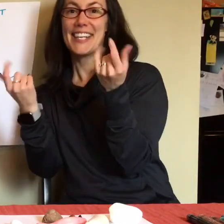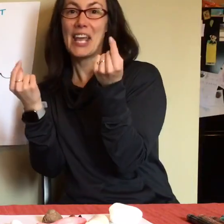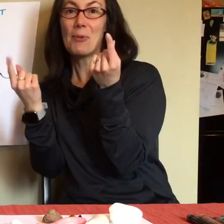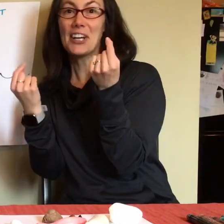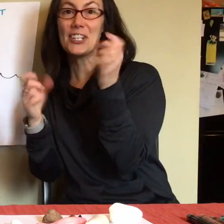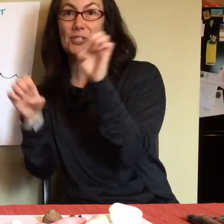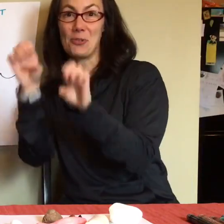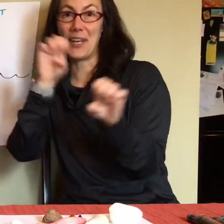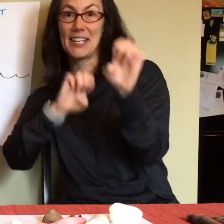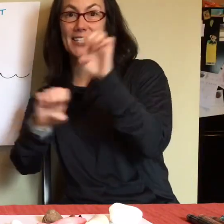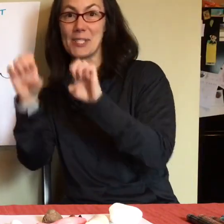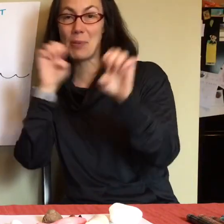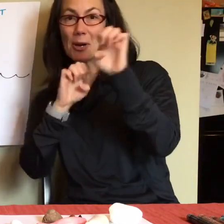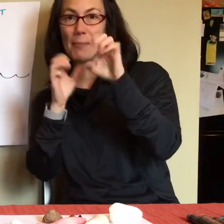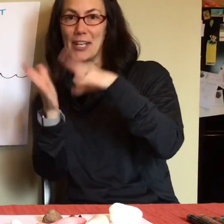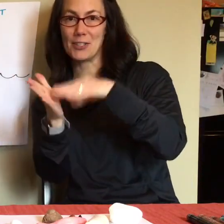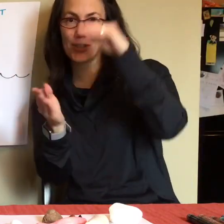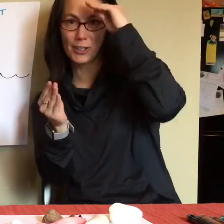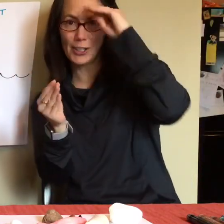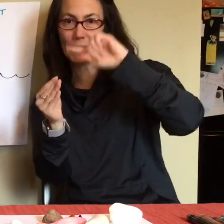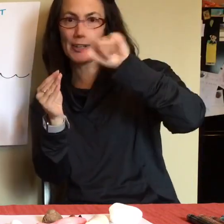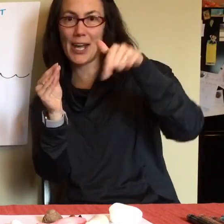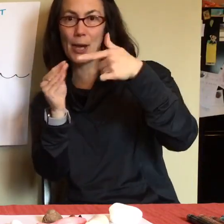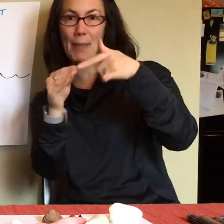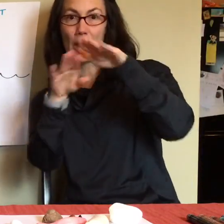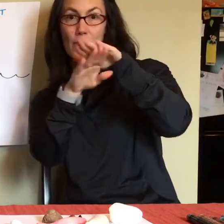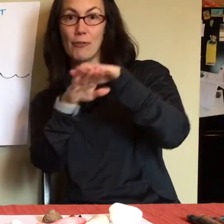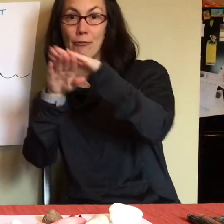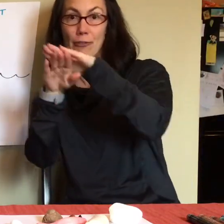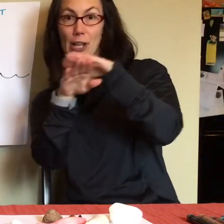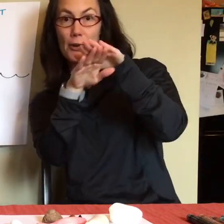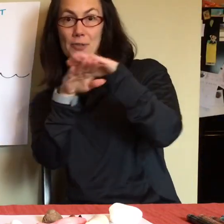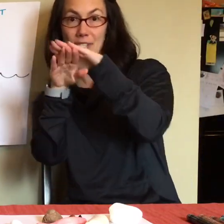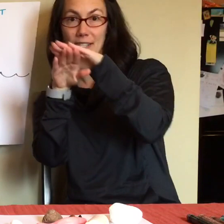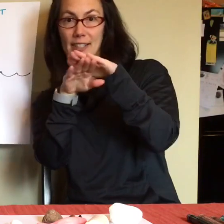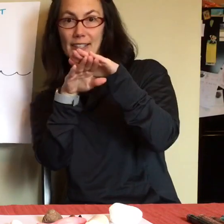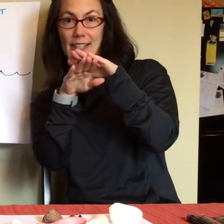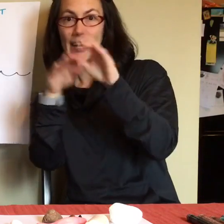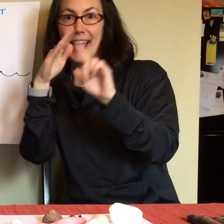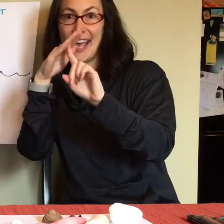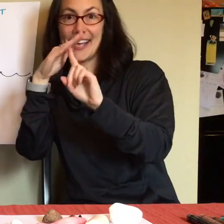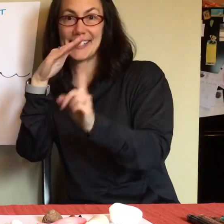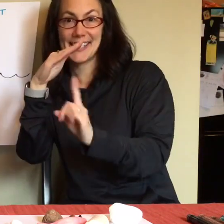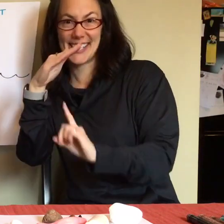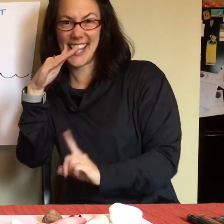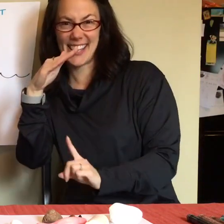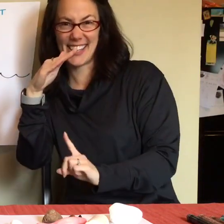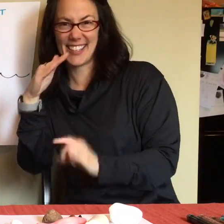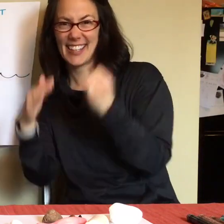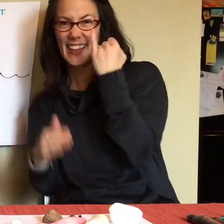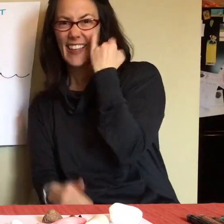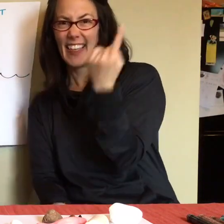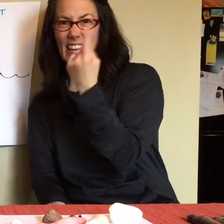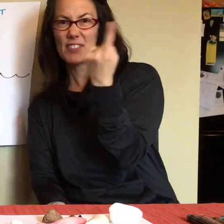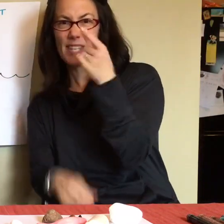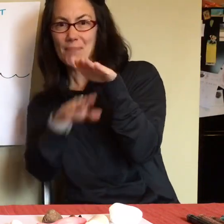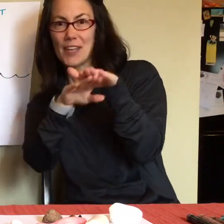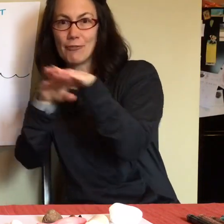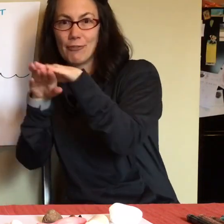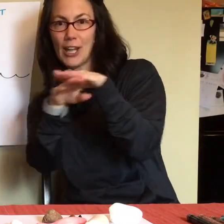Today we're going to do an experiment to learn about float and sink. If something